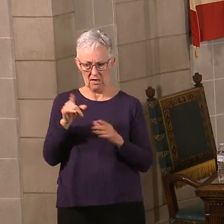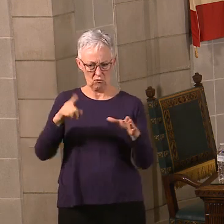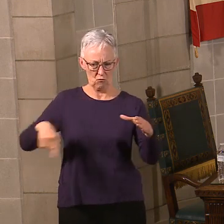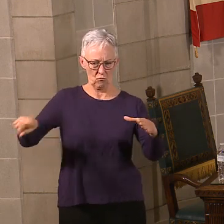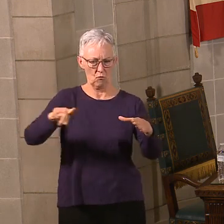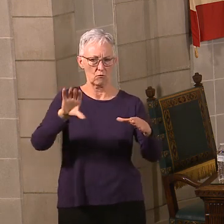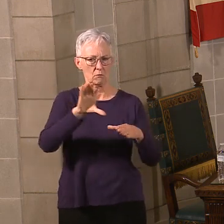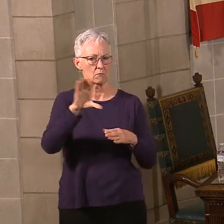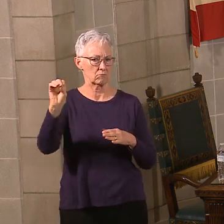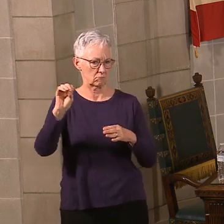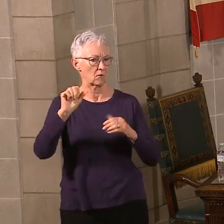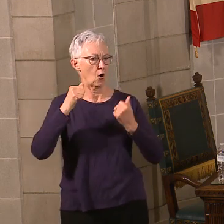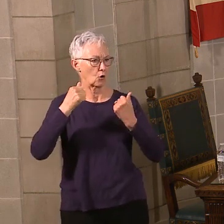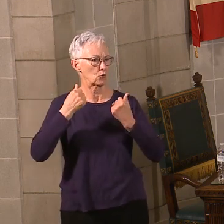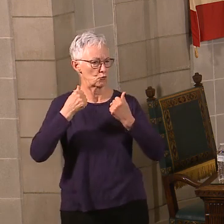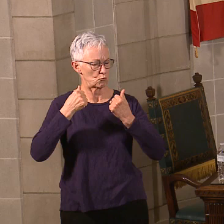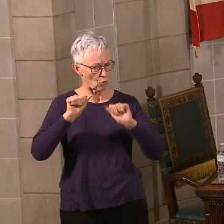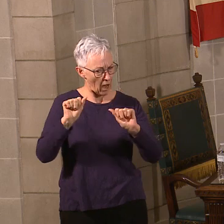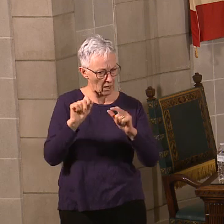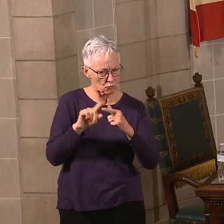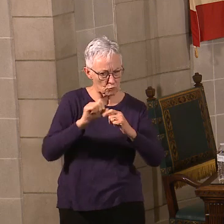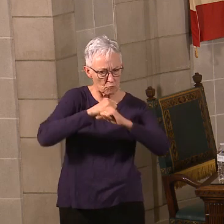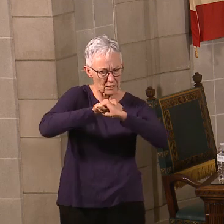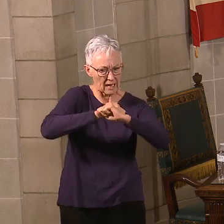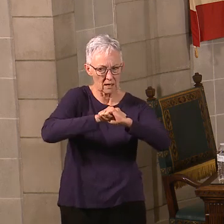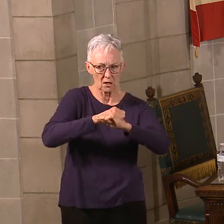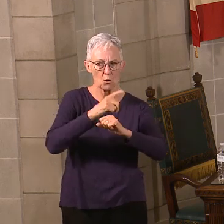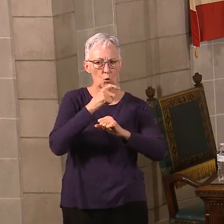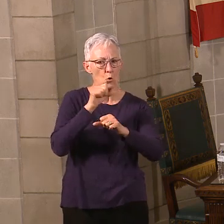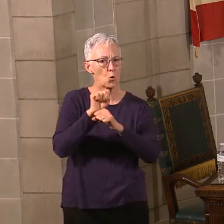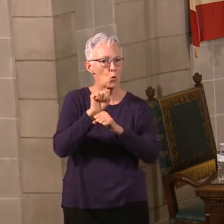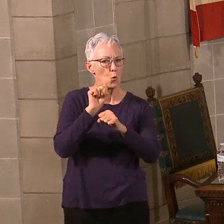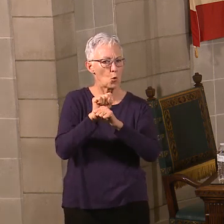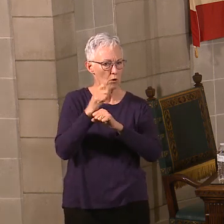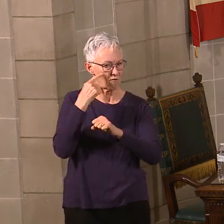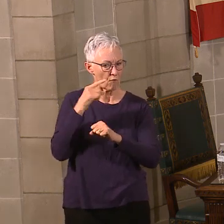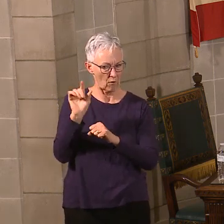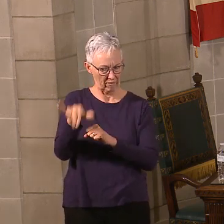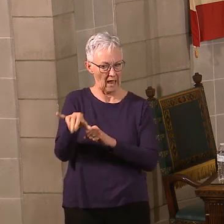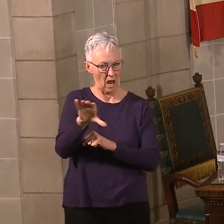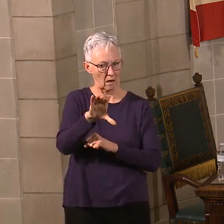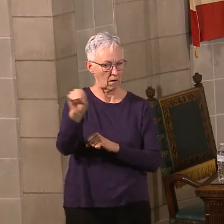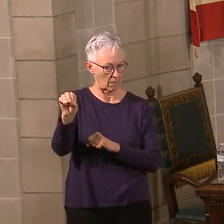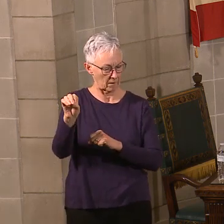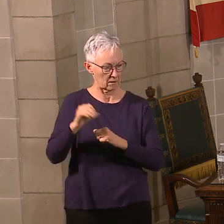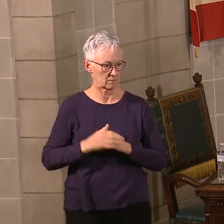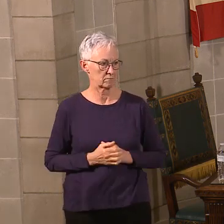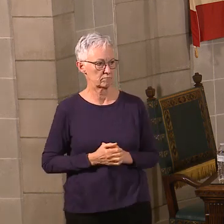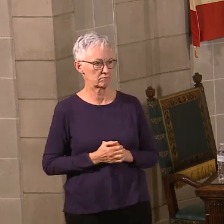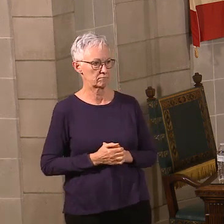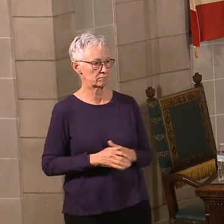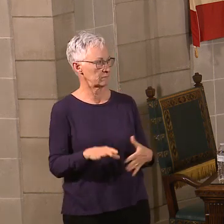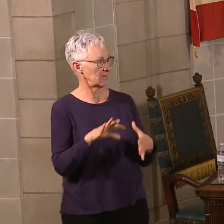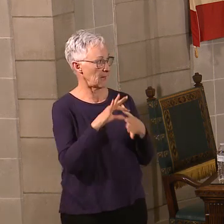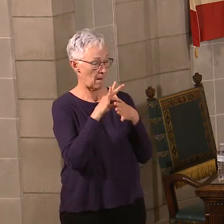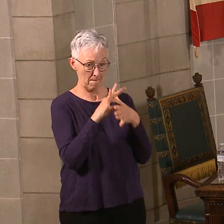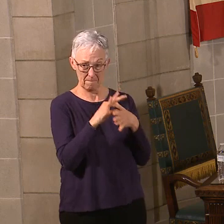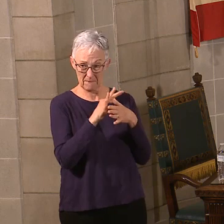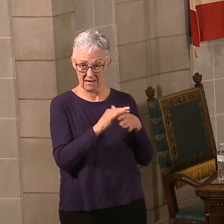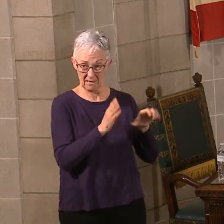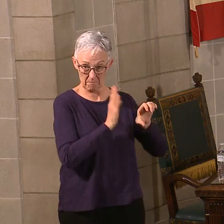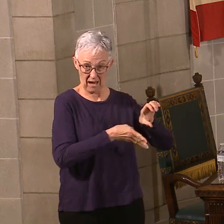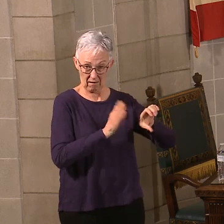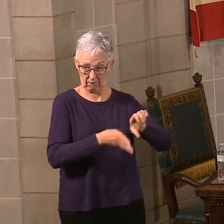all the steps to be able to protect their workers, but also recognize that things like meatpacking plants are essential